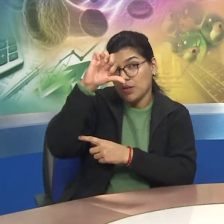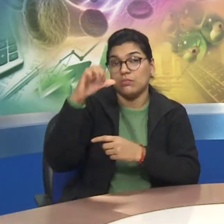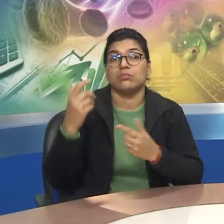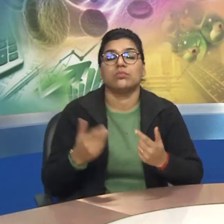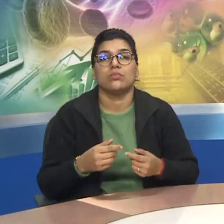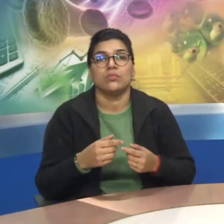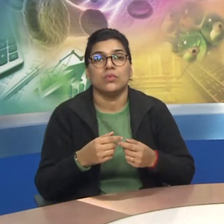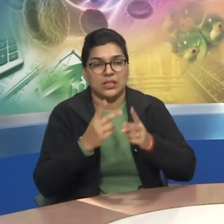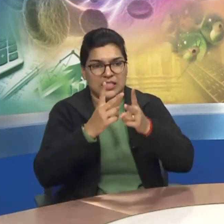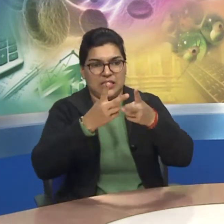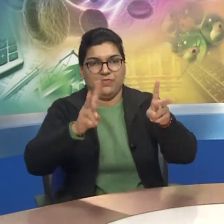Ninth word,